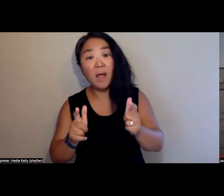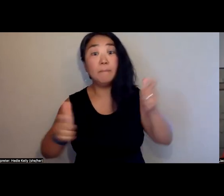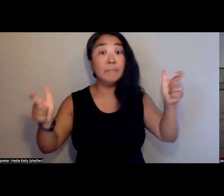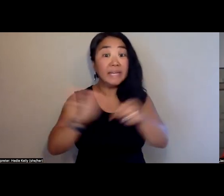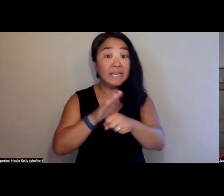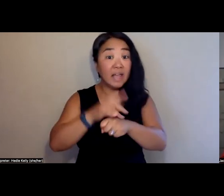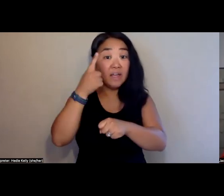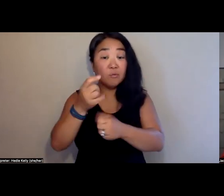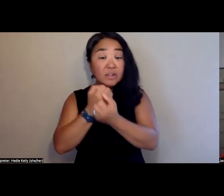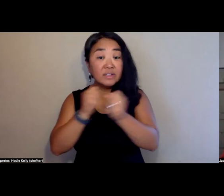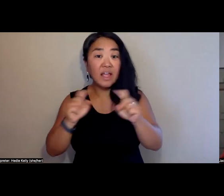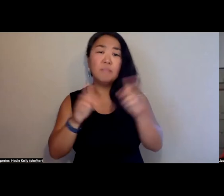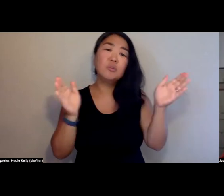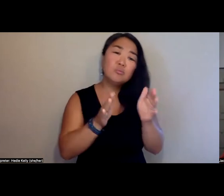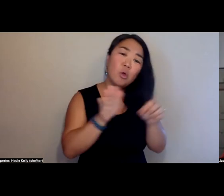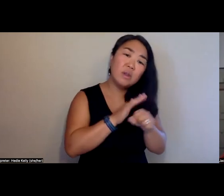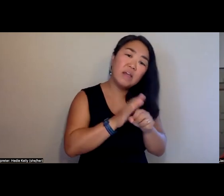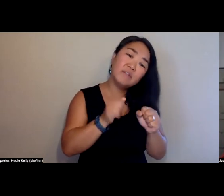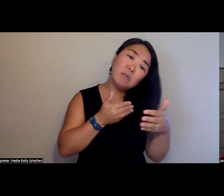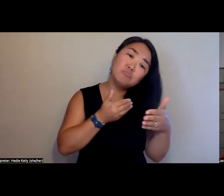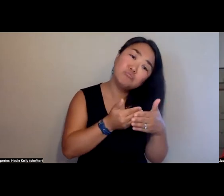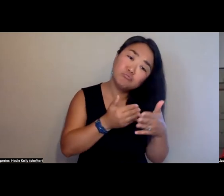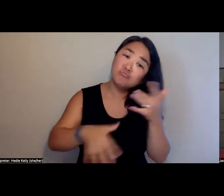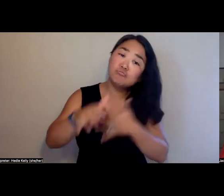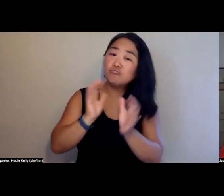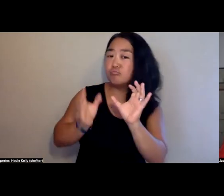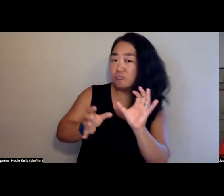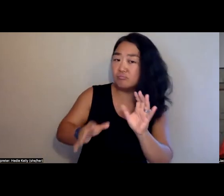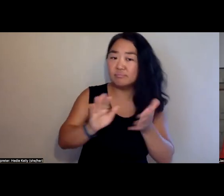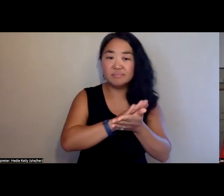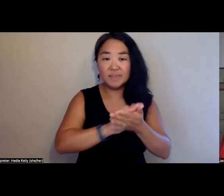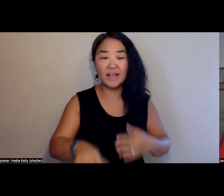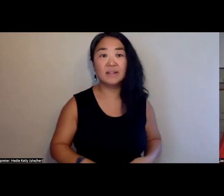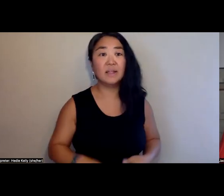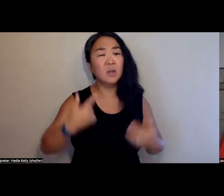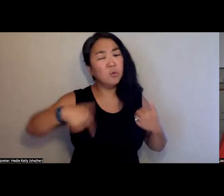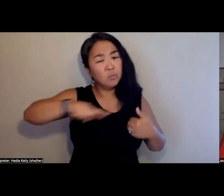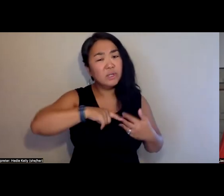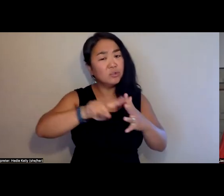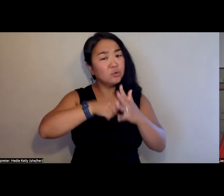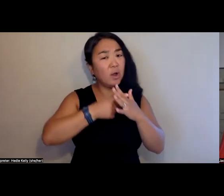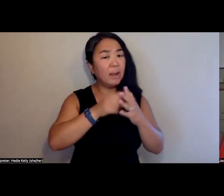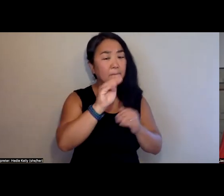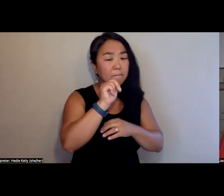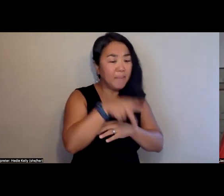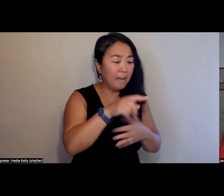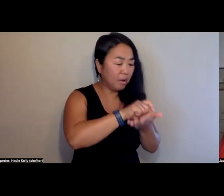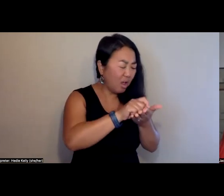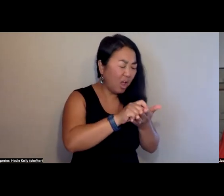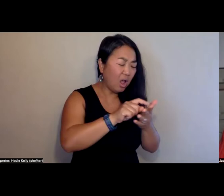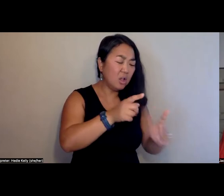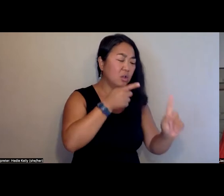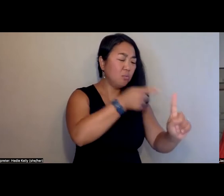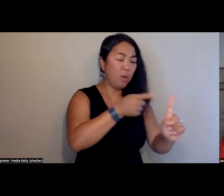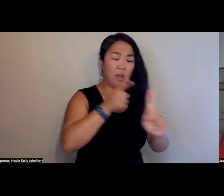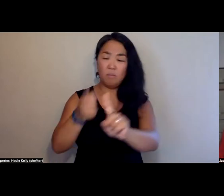for intimacy. And so we started to map out and plan two different starting points and two different directions, or starting